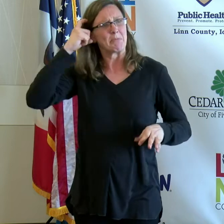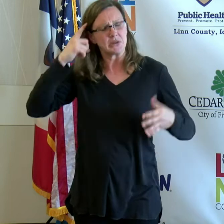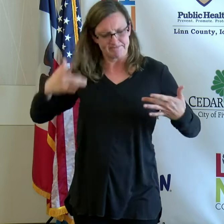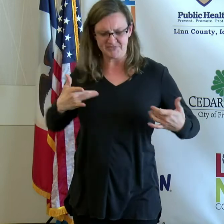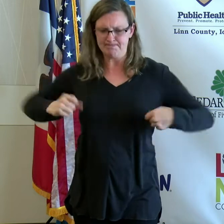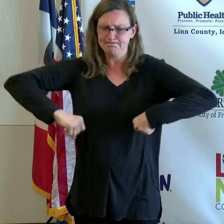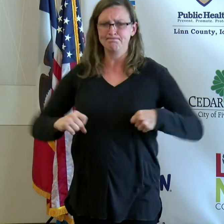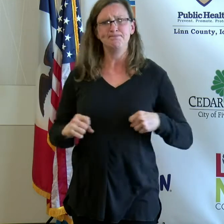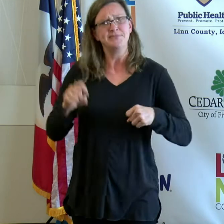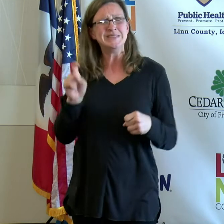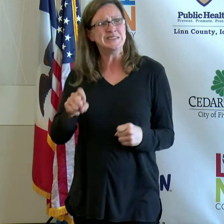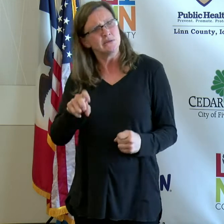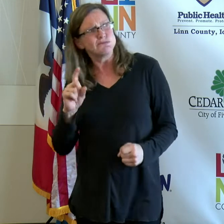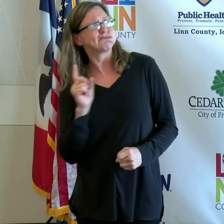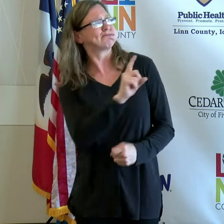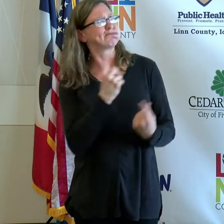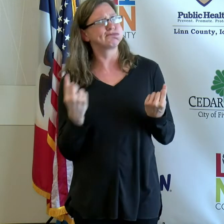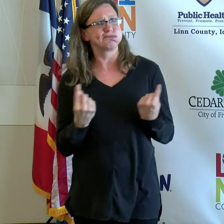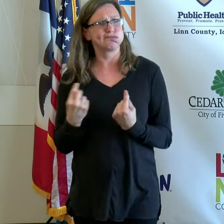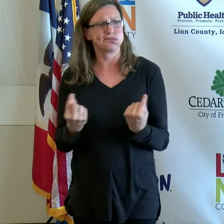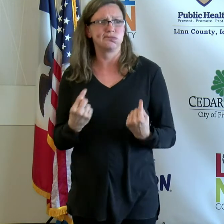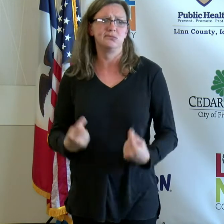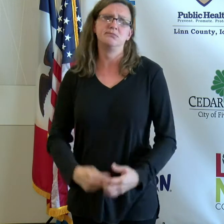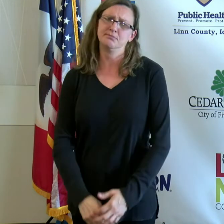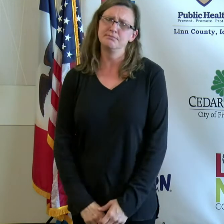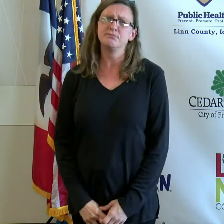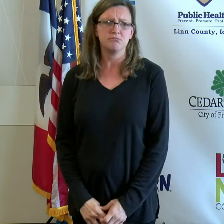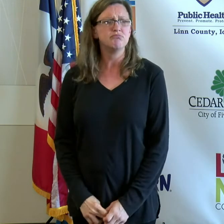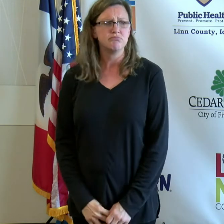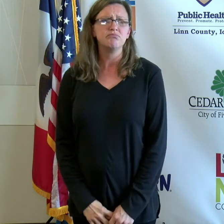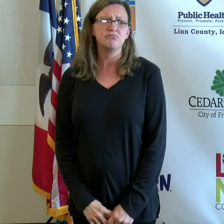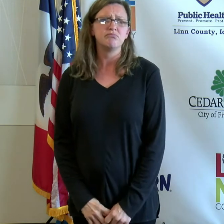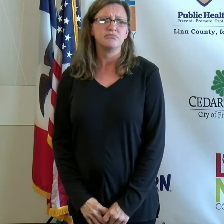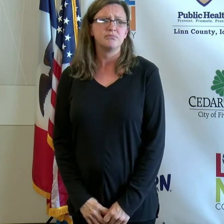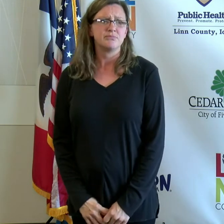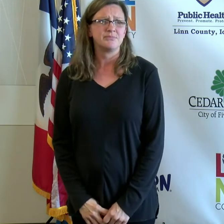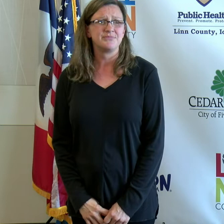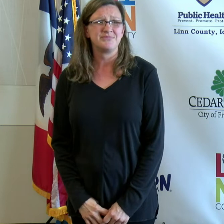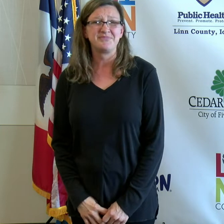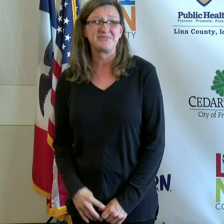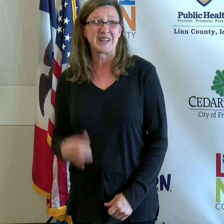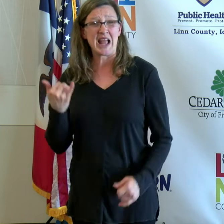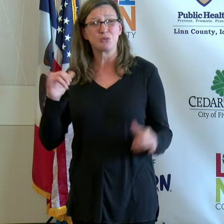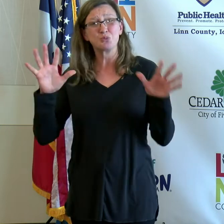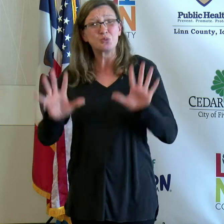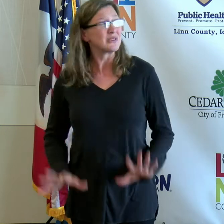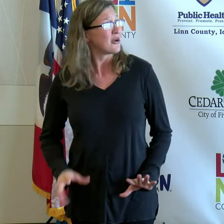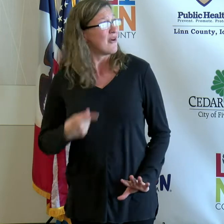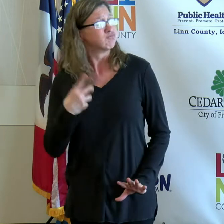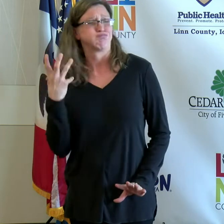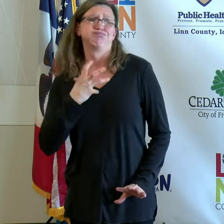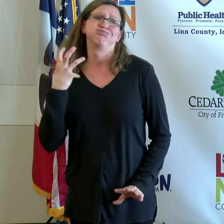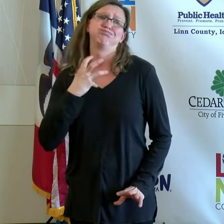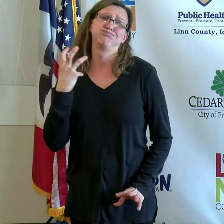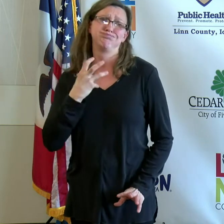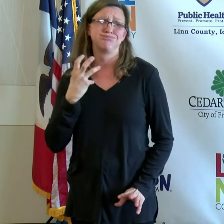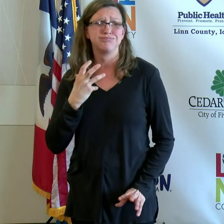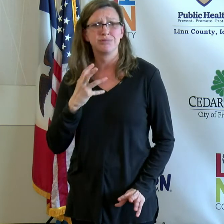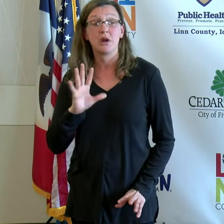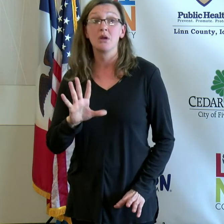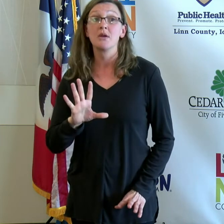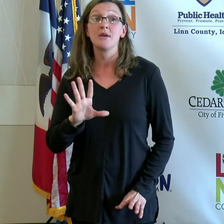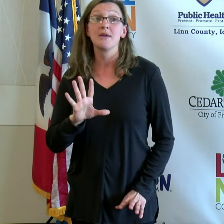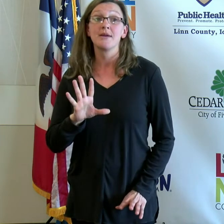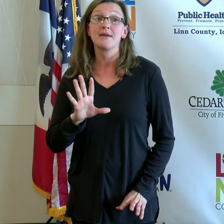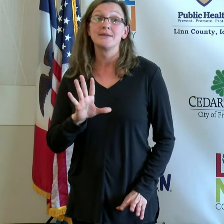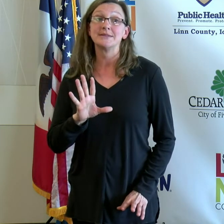see more people outside as the weather becomes nicer. While the playground equipment, ball fields,